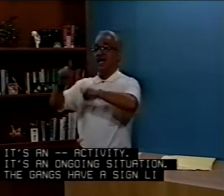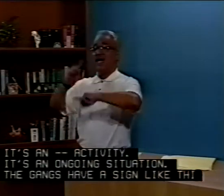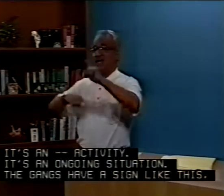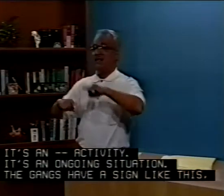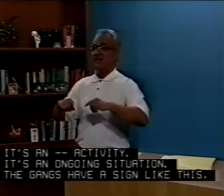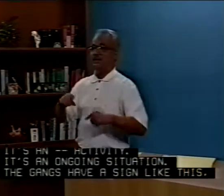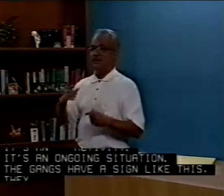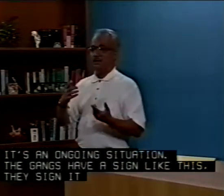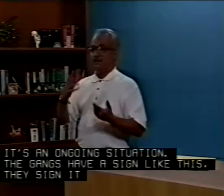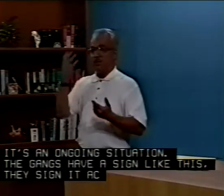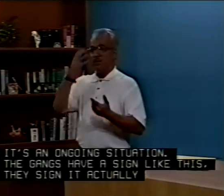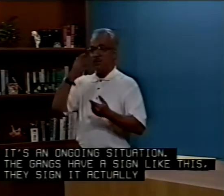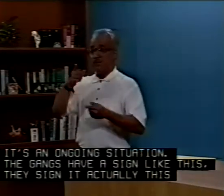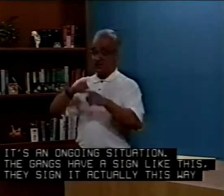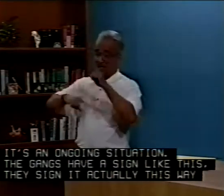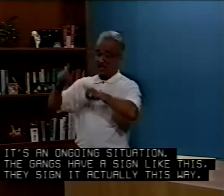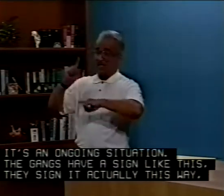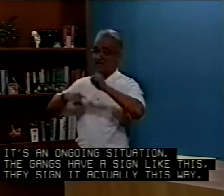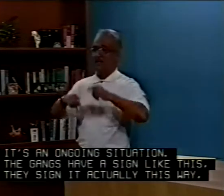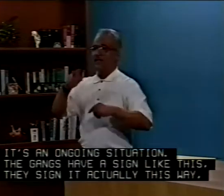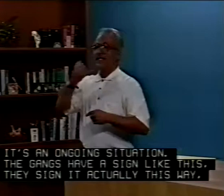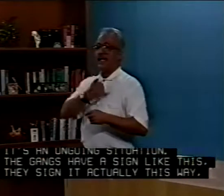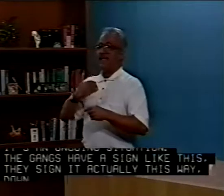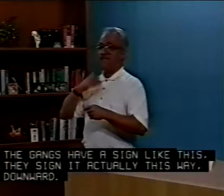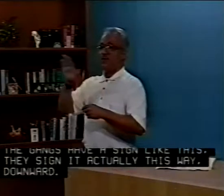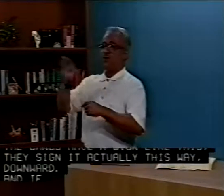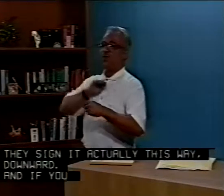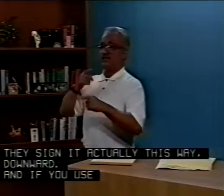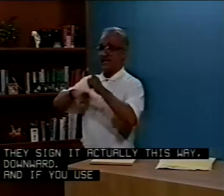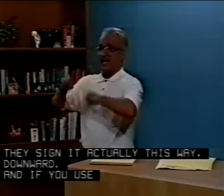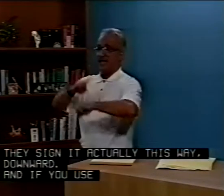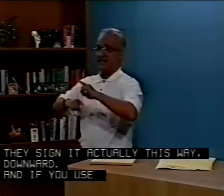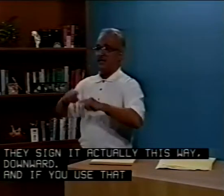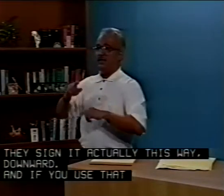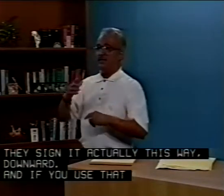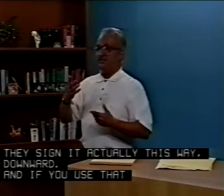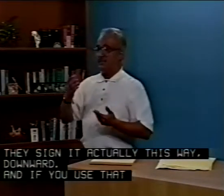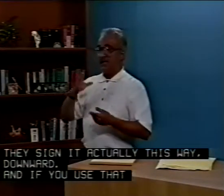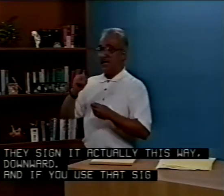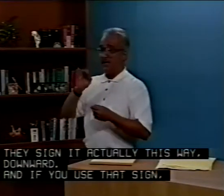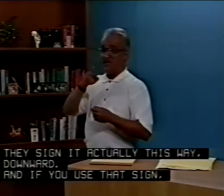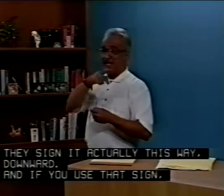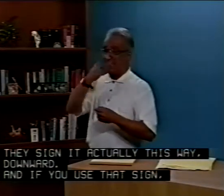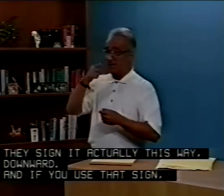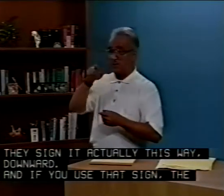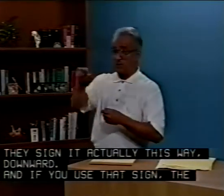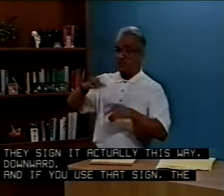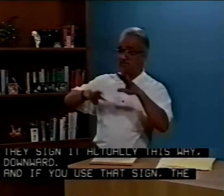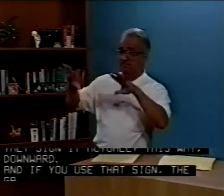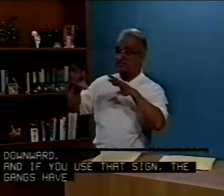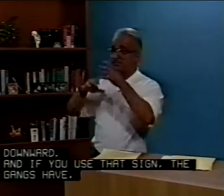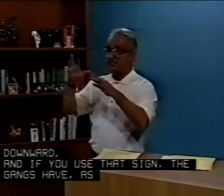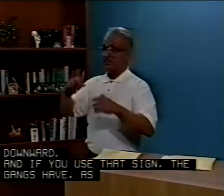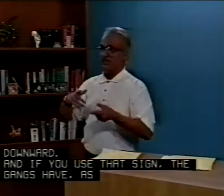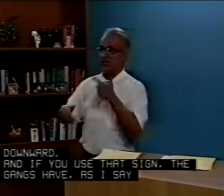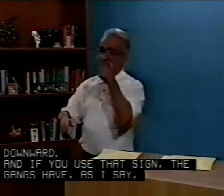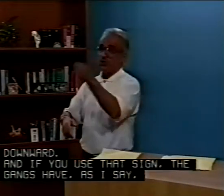downward. And if you use that sign, the gangs have, as I say, their own signs and symbols. If they see you using that, for